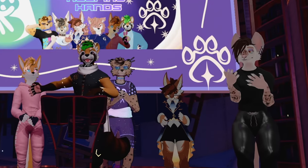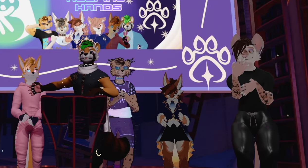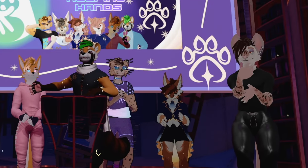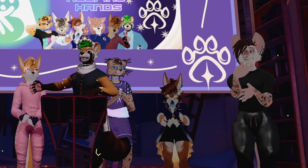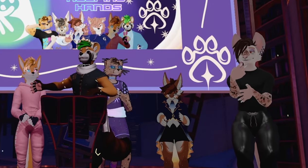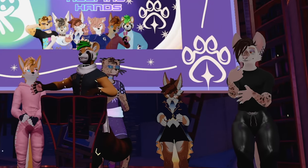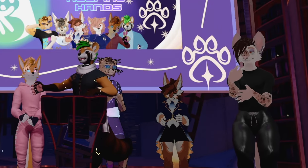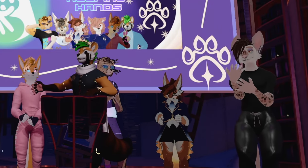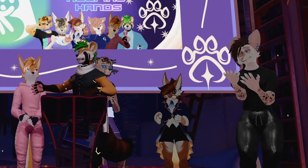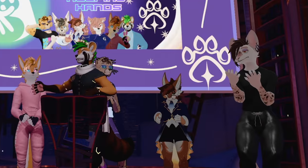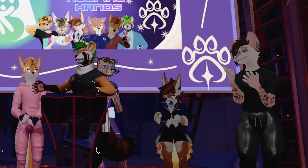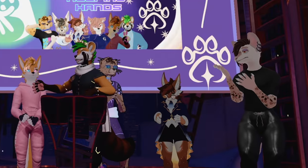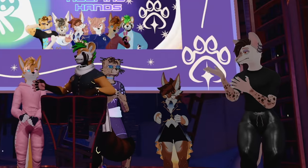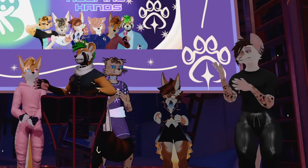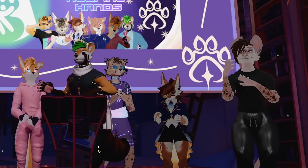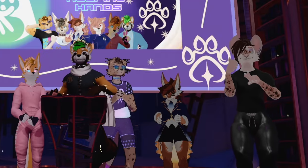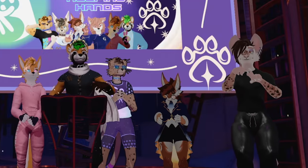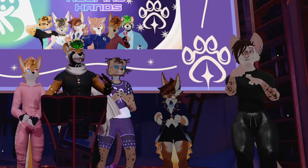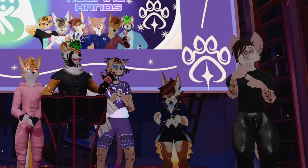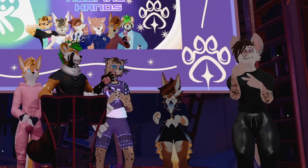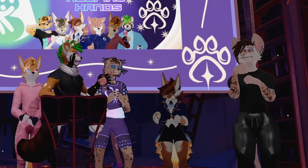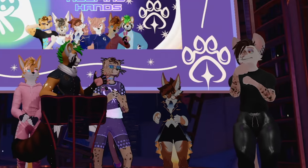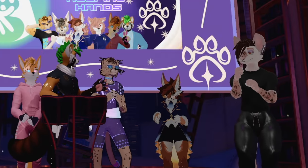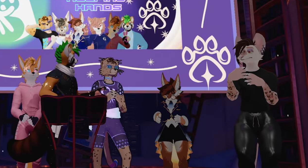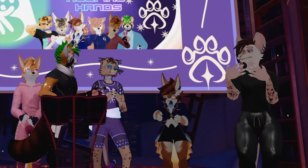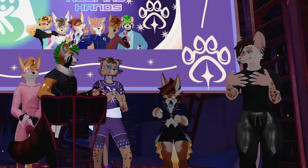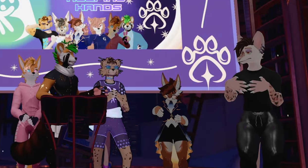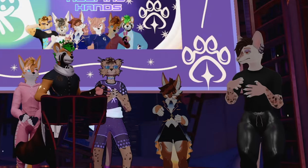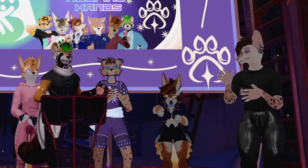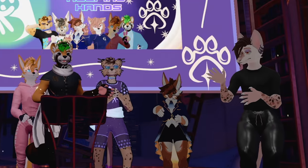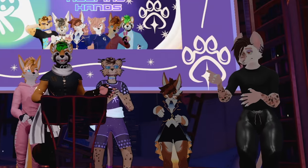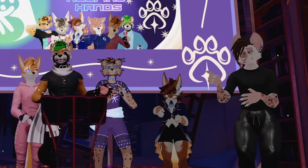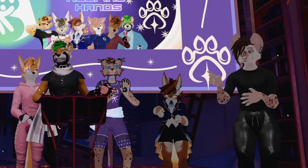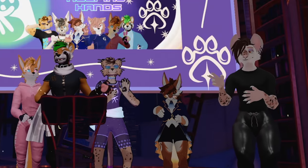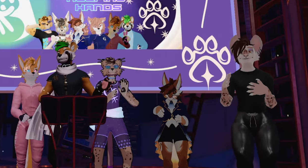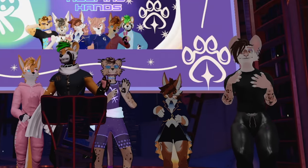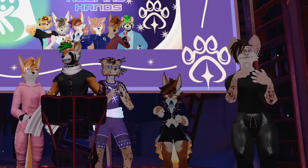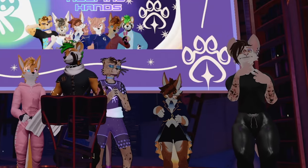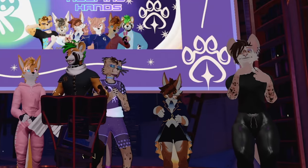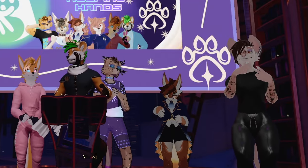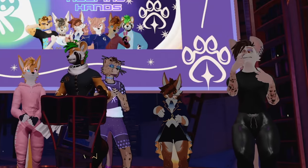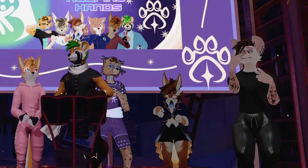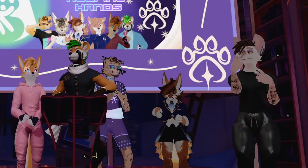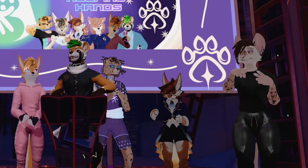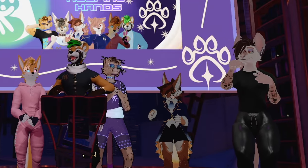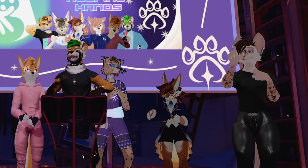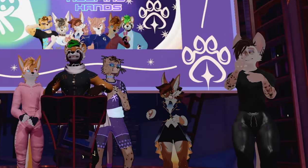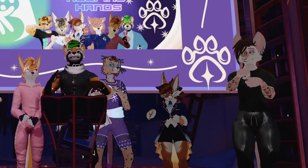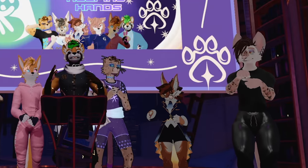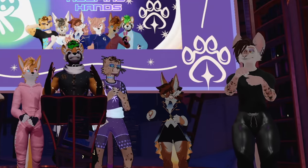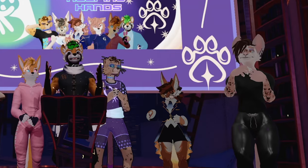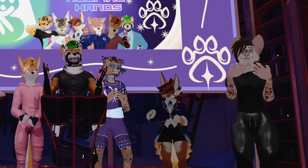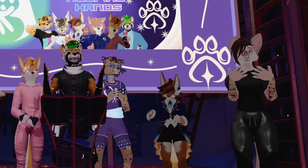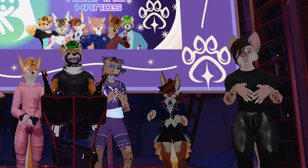some furry VR avatars. We have Zaid, who's made some furry VR avatars. And they are specifically